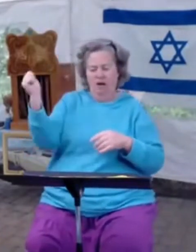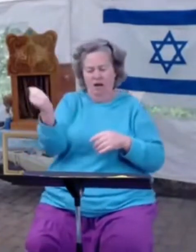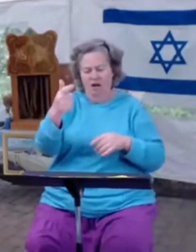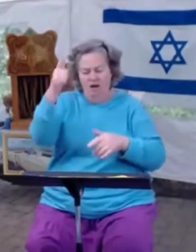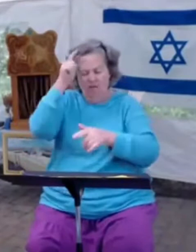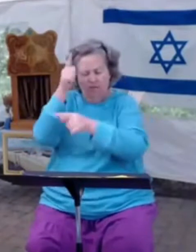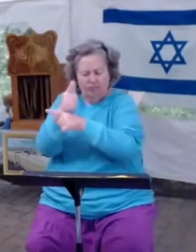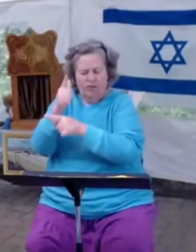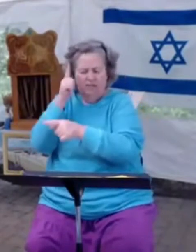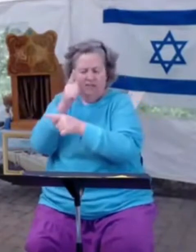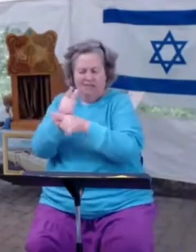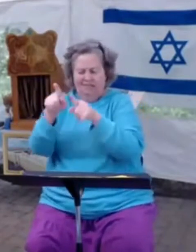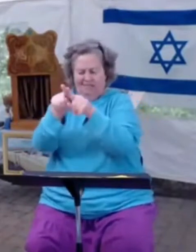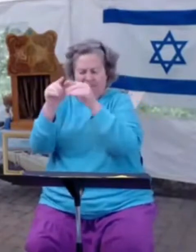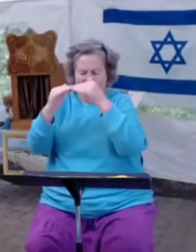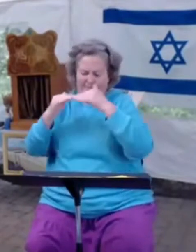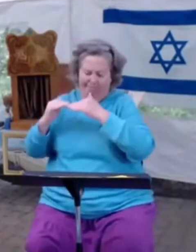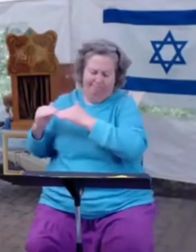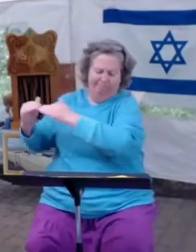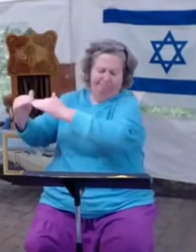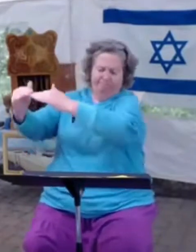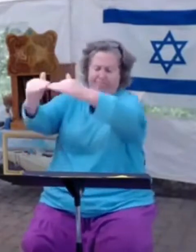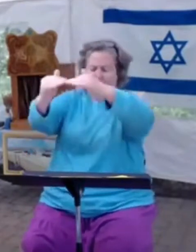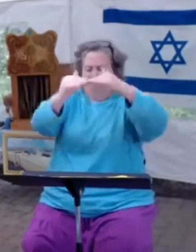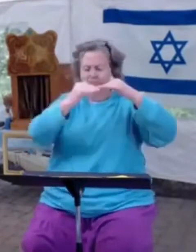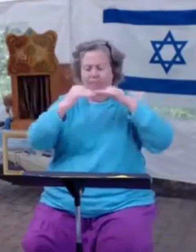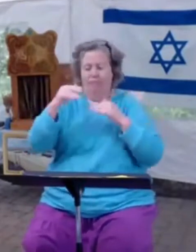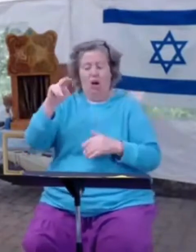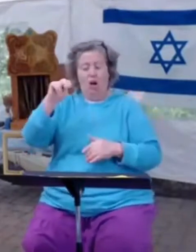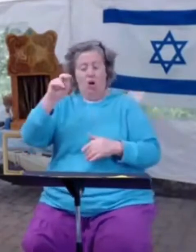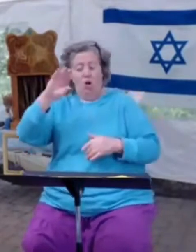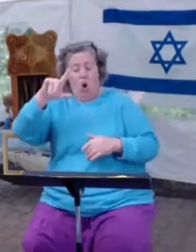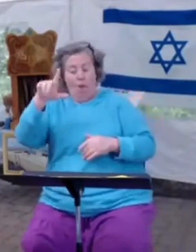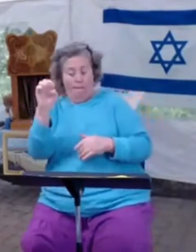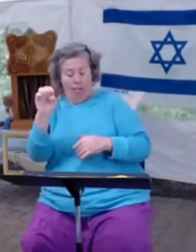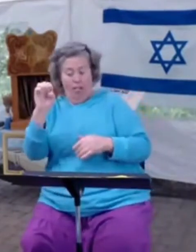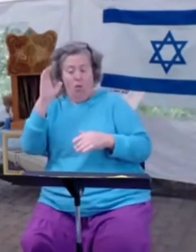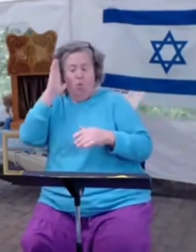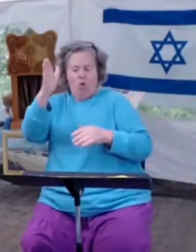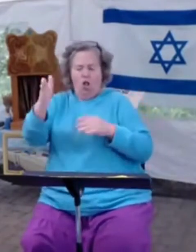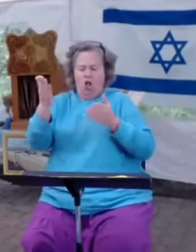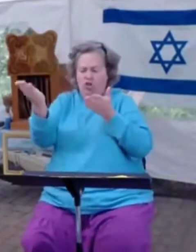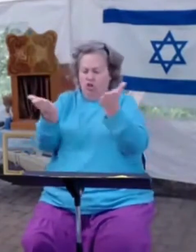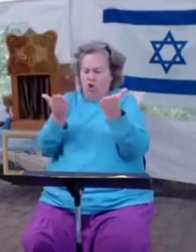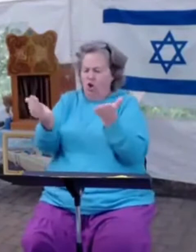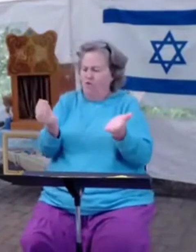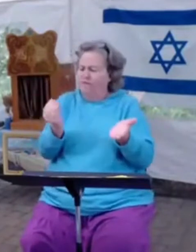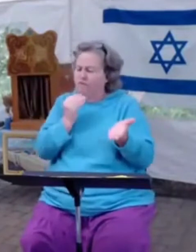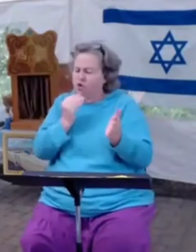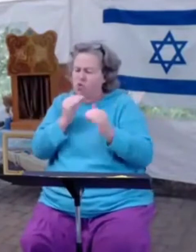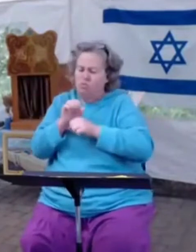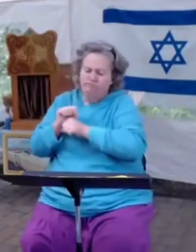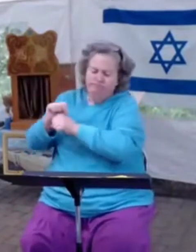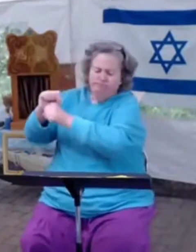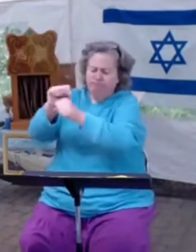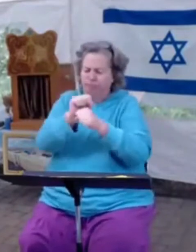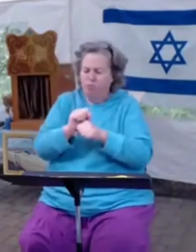These elements of the world around them did not exist within the community of believers.